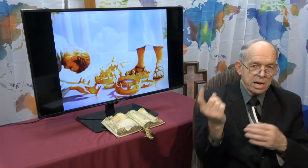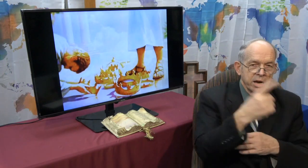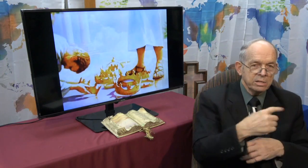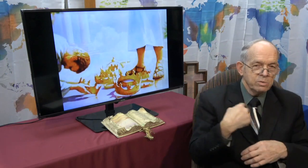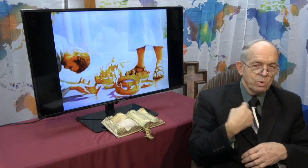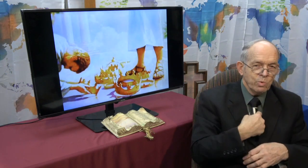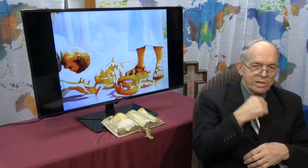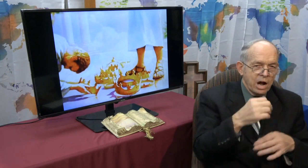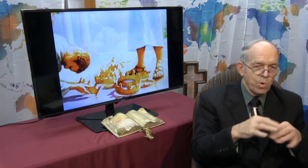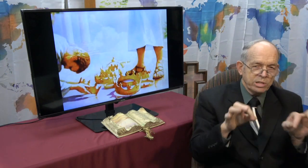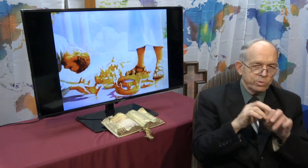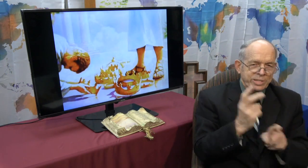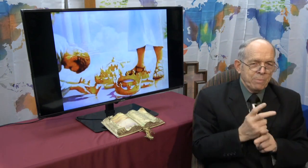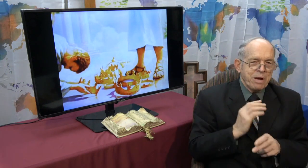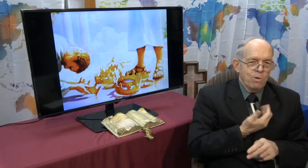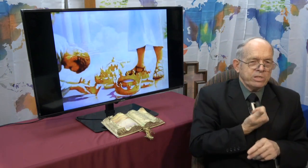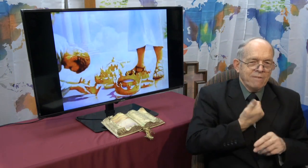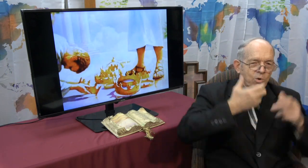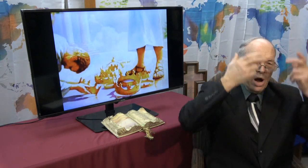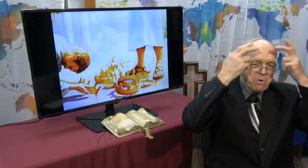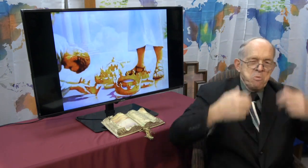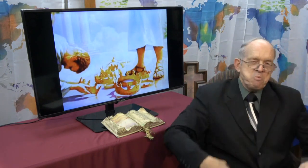Someday we're not worthy to keep ourselves crap.